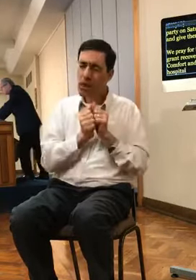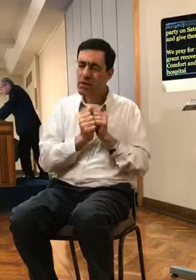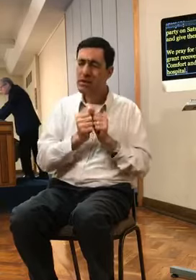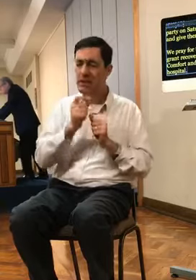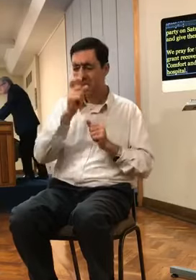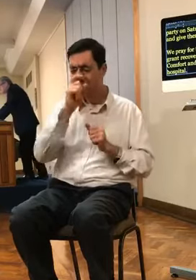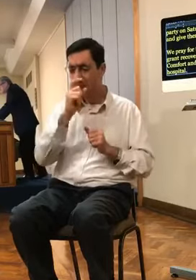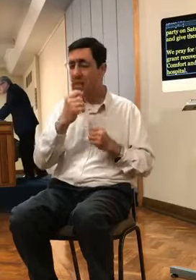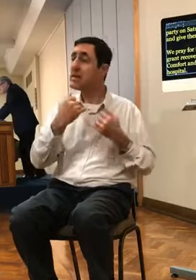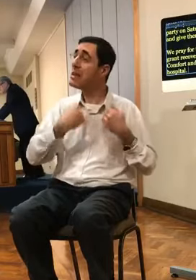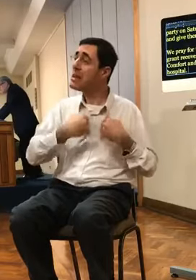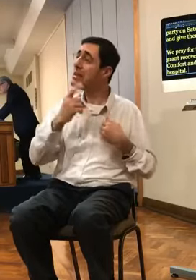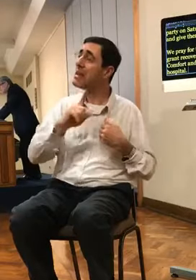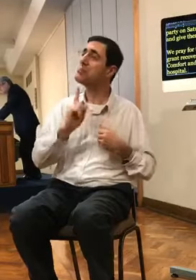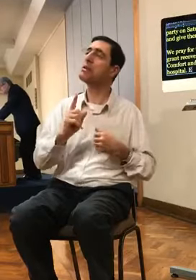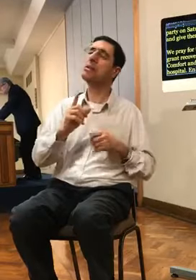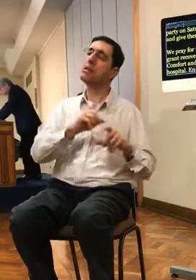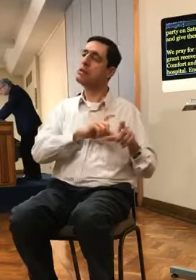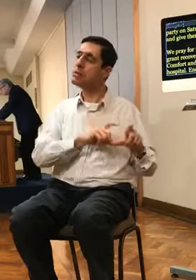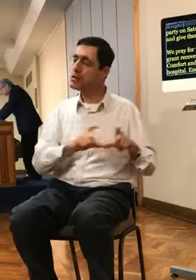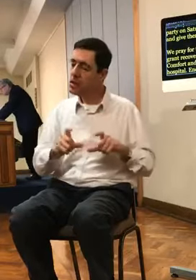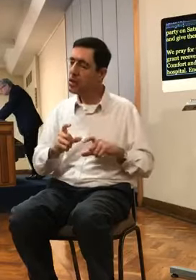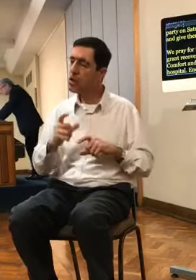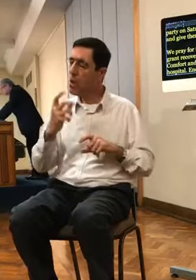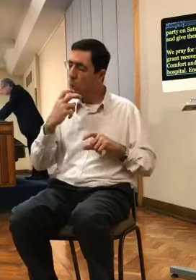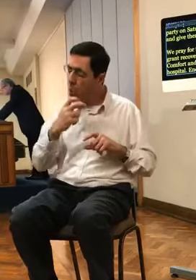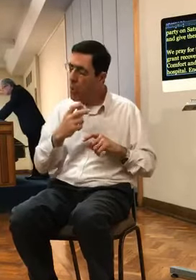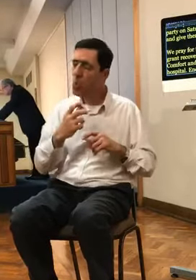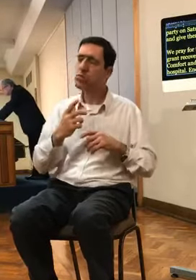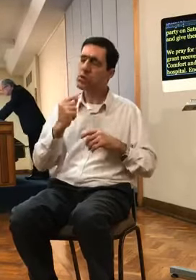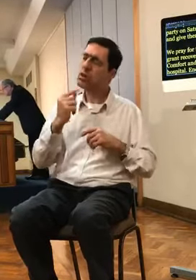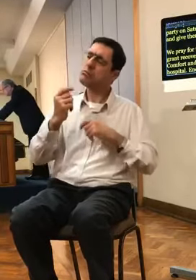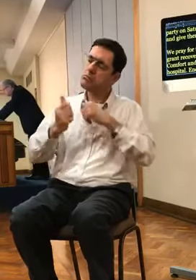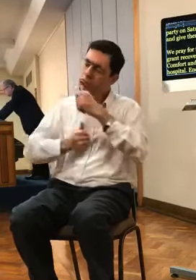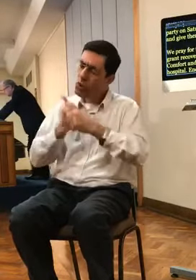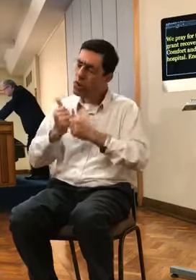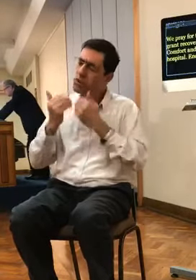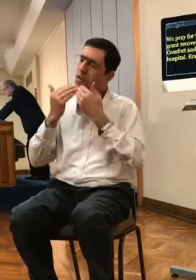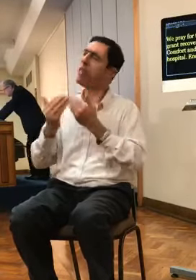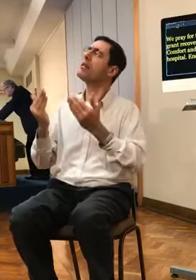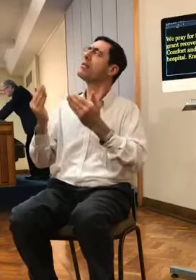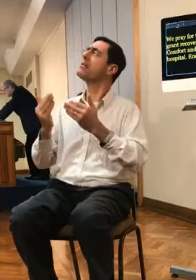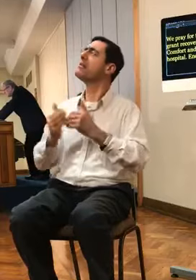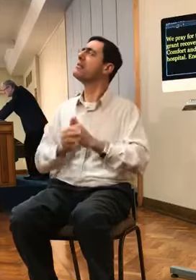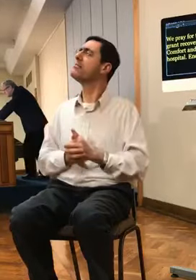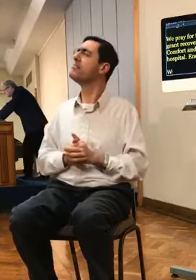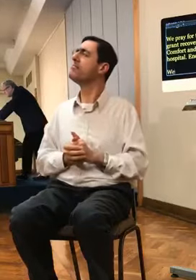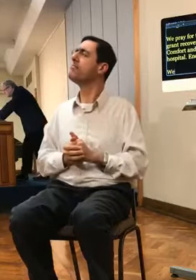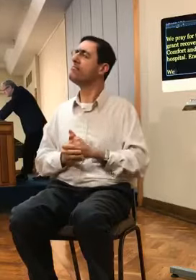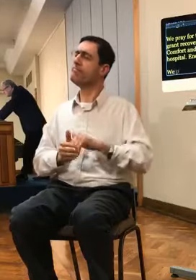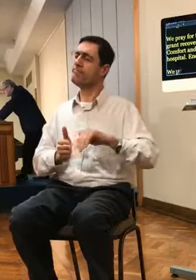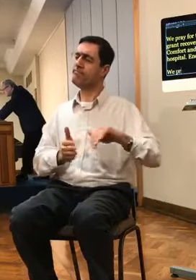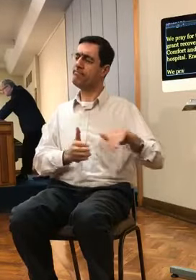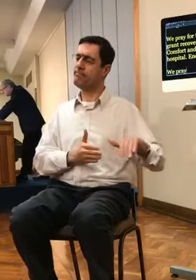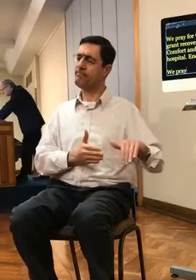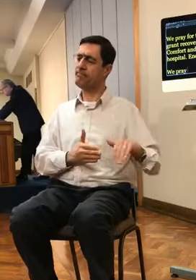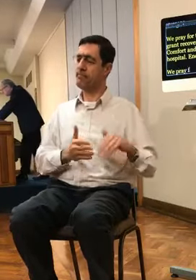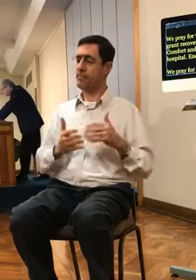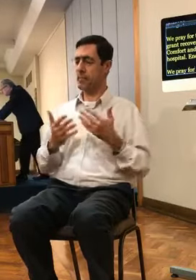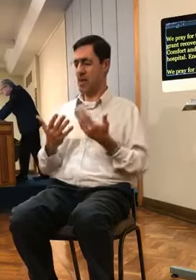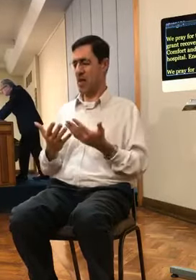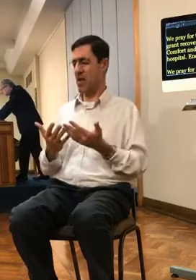pray for those of thy people who are persecuted in so many places. O Lord, we